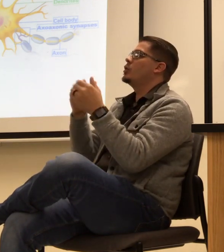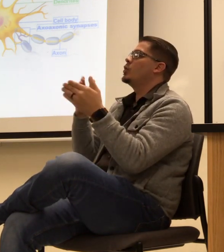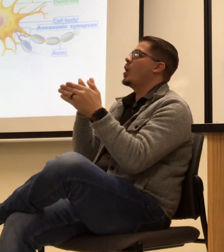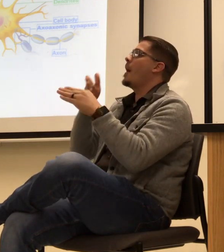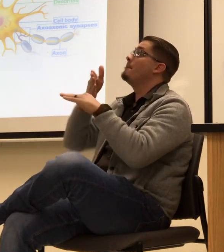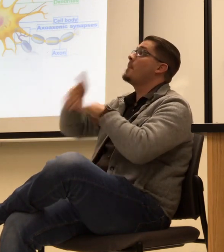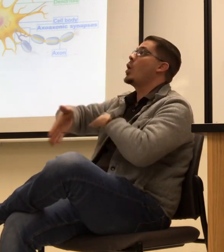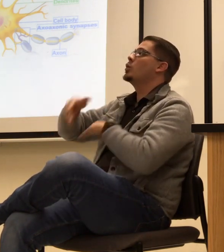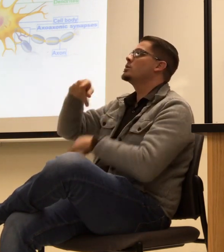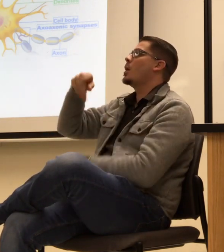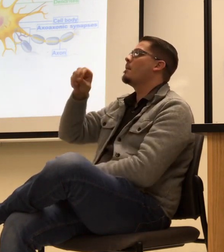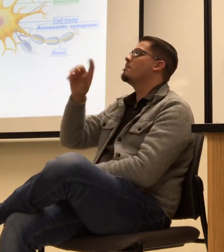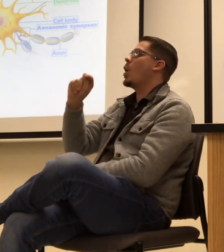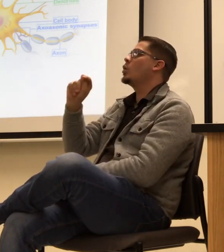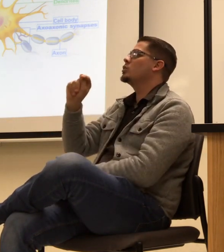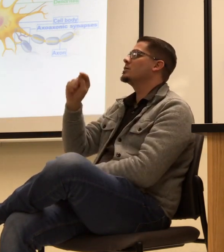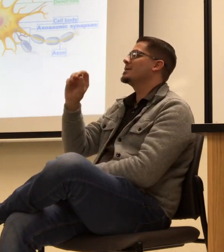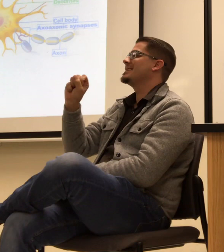postsynaptic cell.